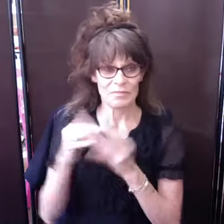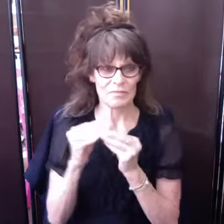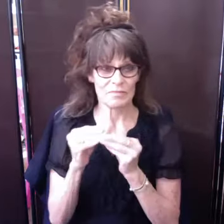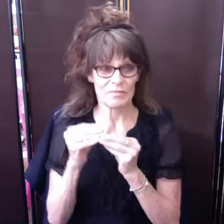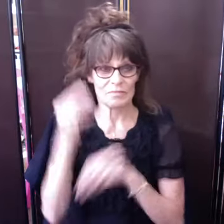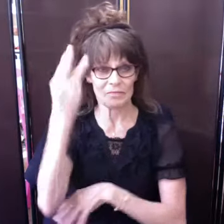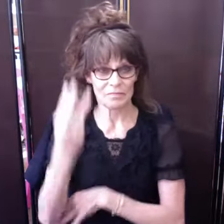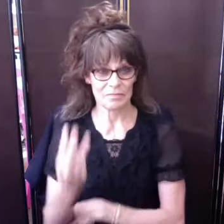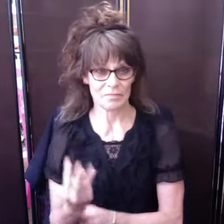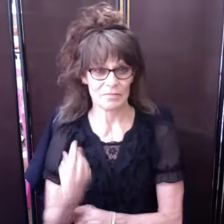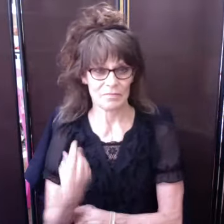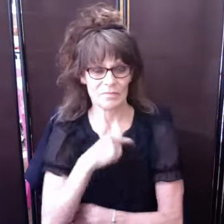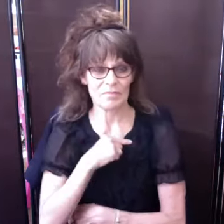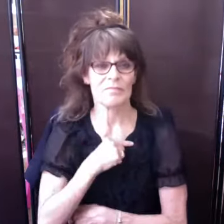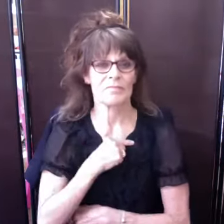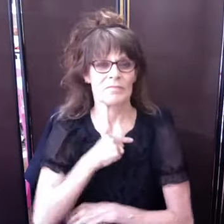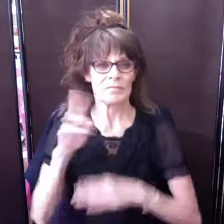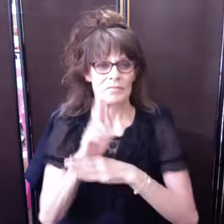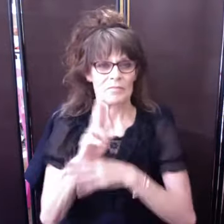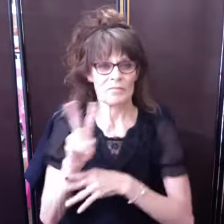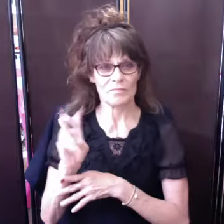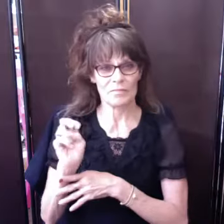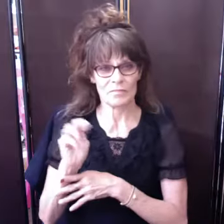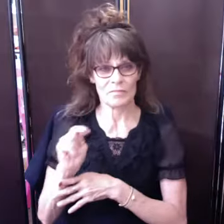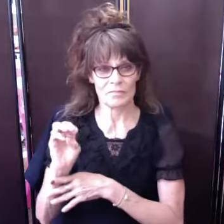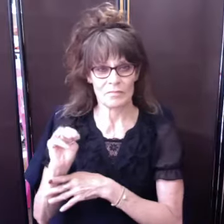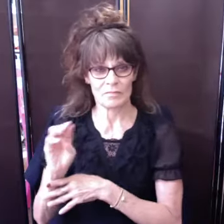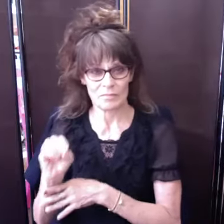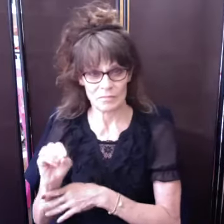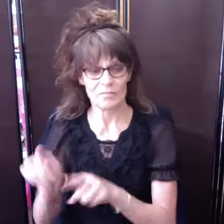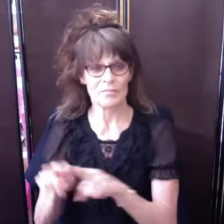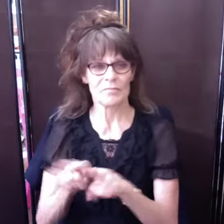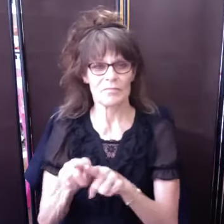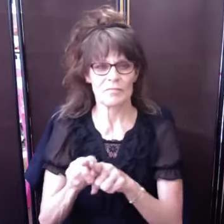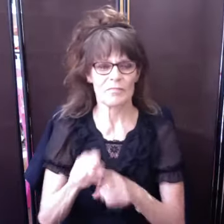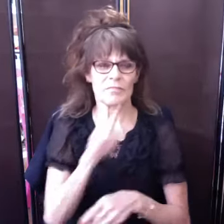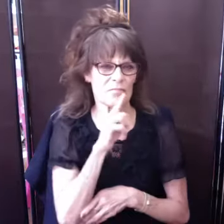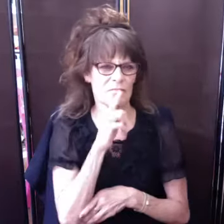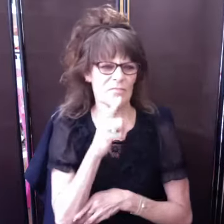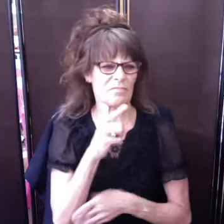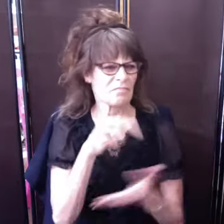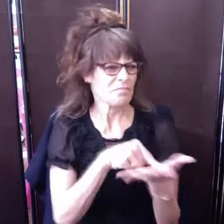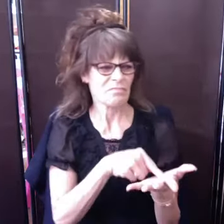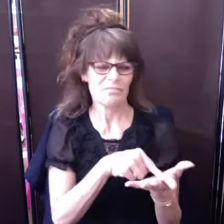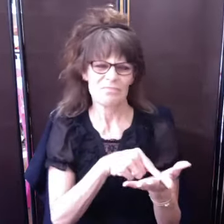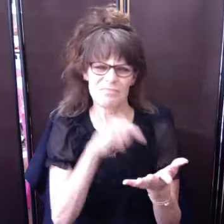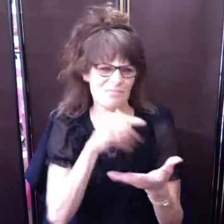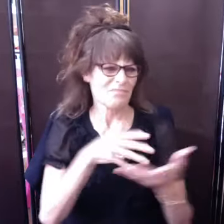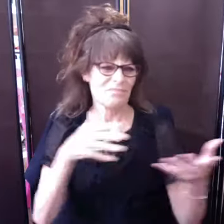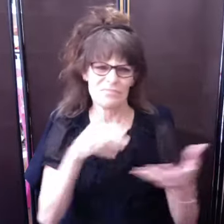Venmo basket as well and try to make sure we don't have many expenses right now because we're not physically meeting, but we